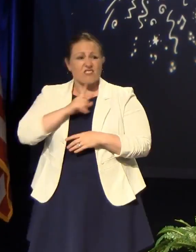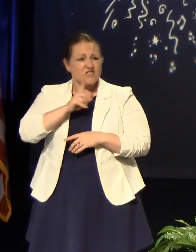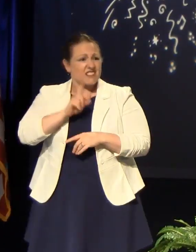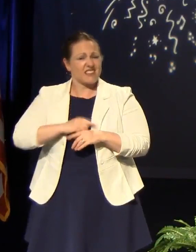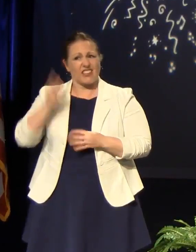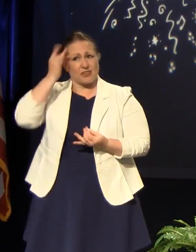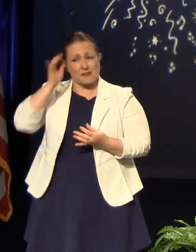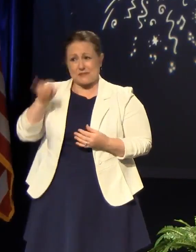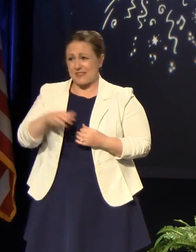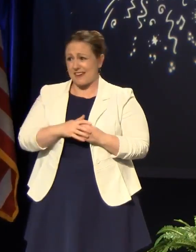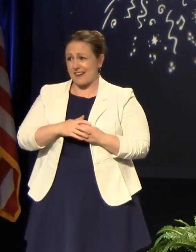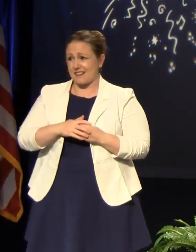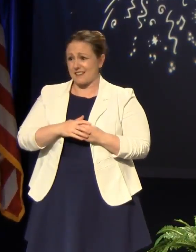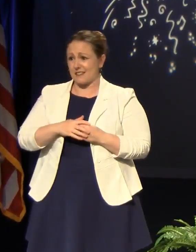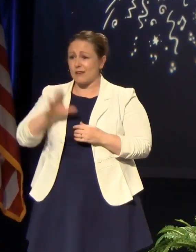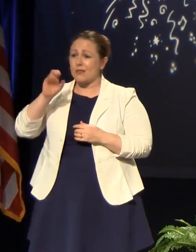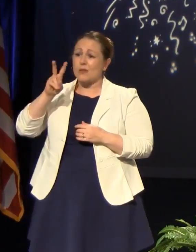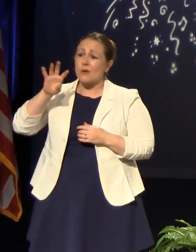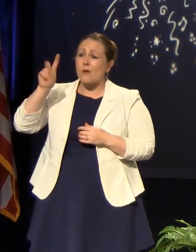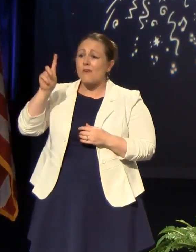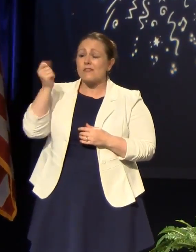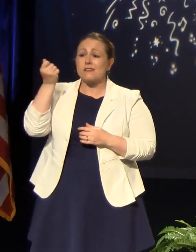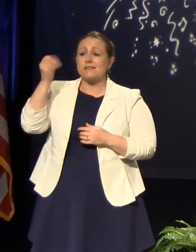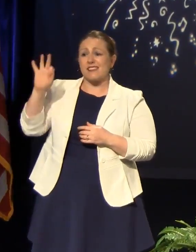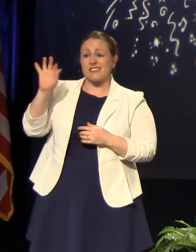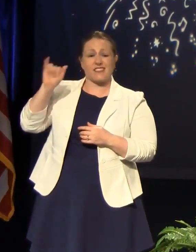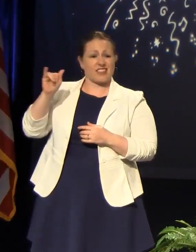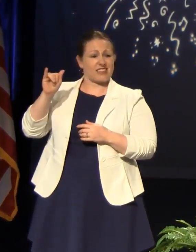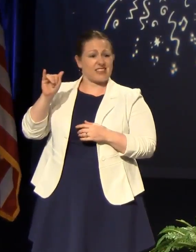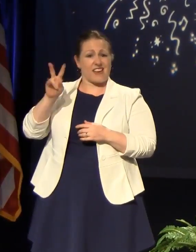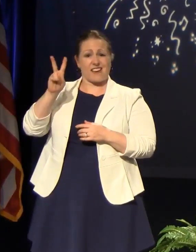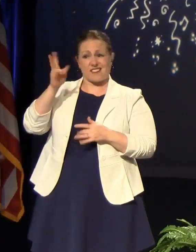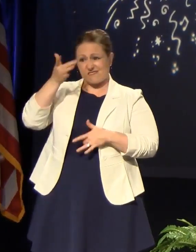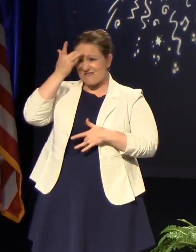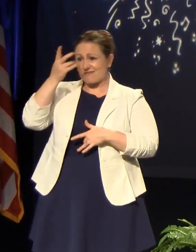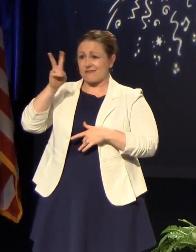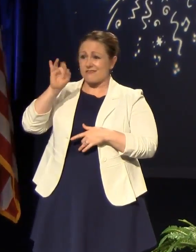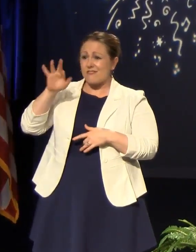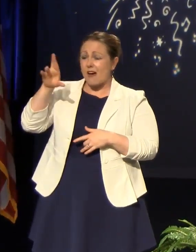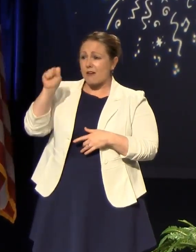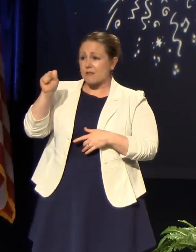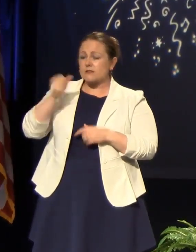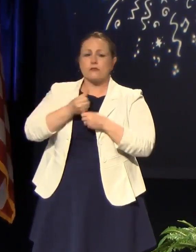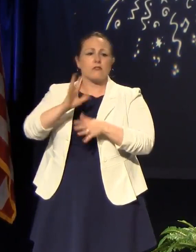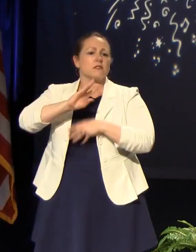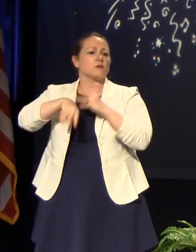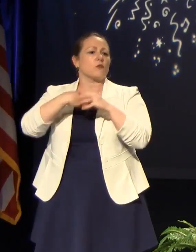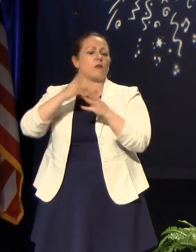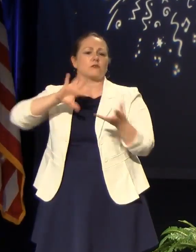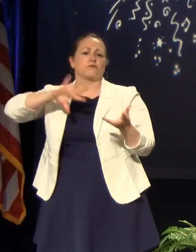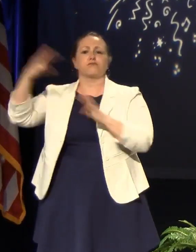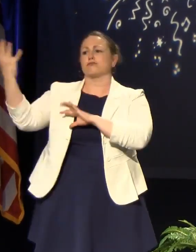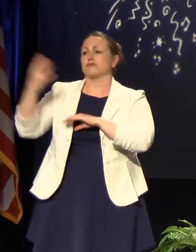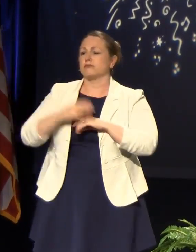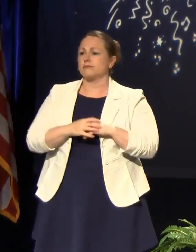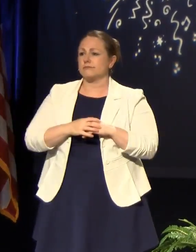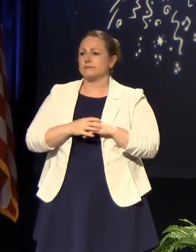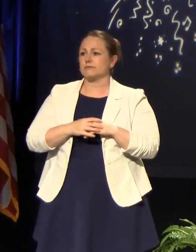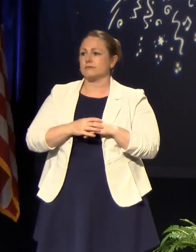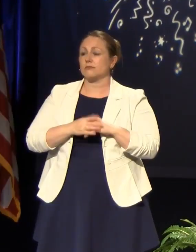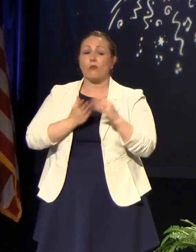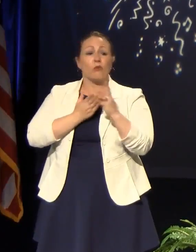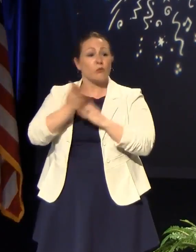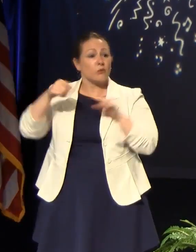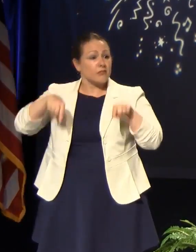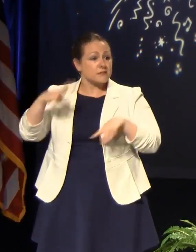moment. The COVID-19 virus has turned our worlds upside down, and through it all, you have illustrated the qualities of